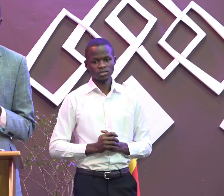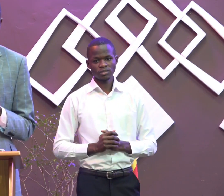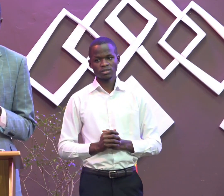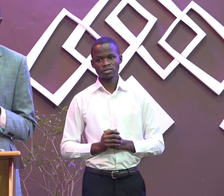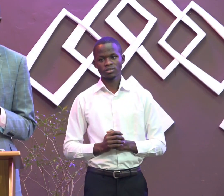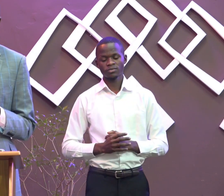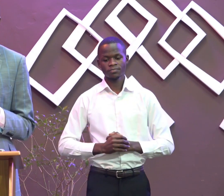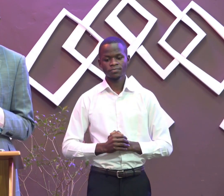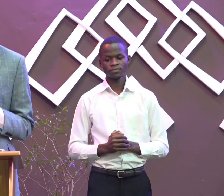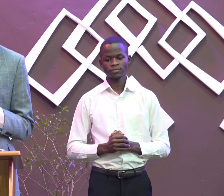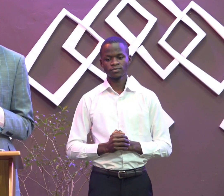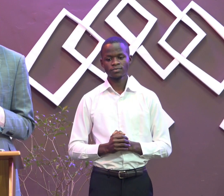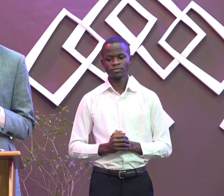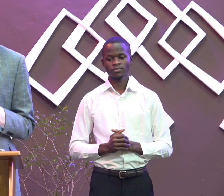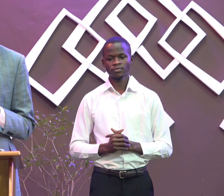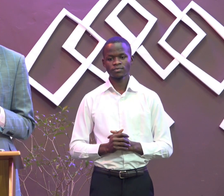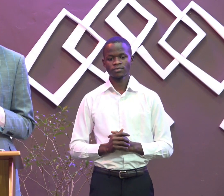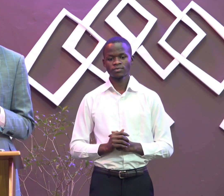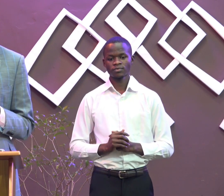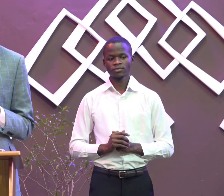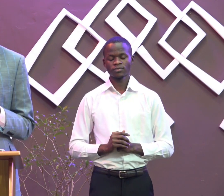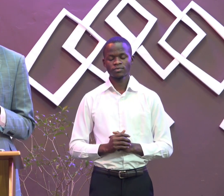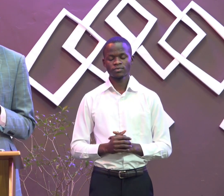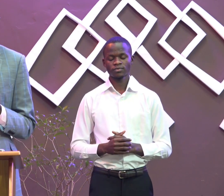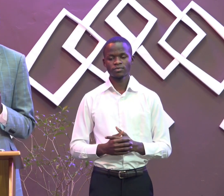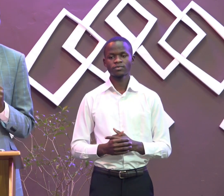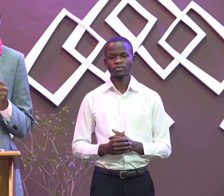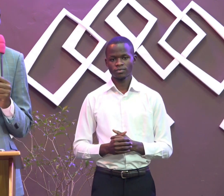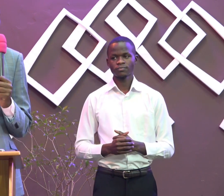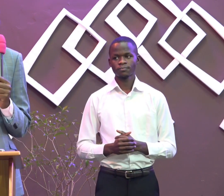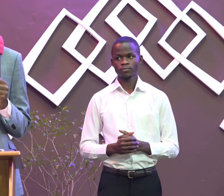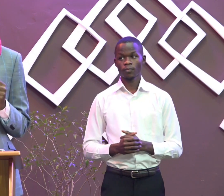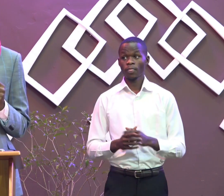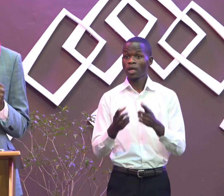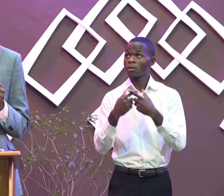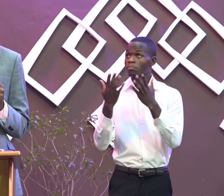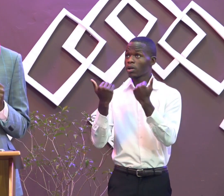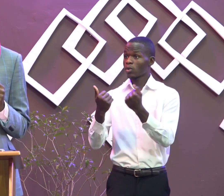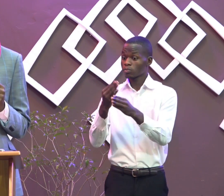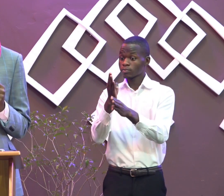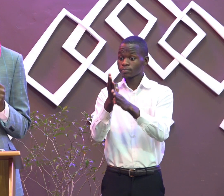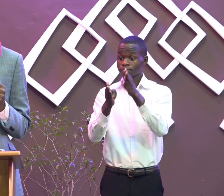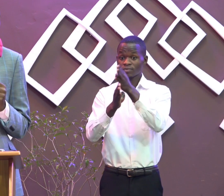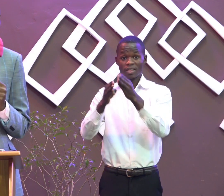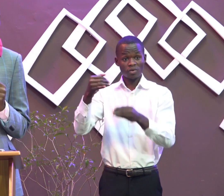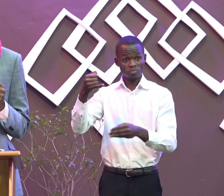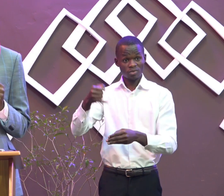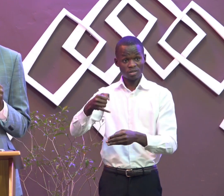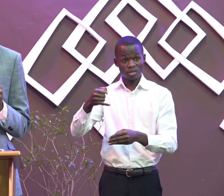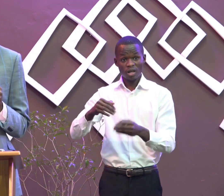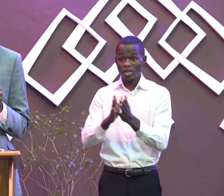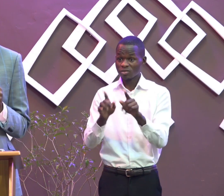benefit from those people, not knowing that things were going to turn around against us. Nengo kuzimba obuzimbi toilet